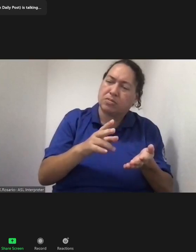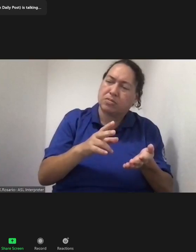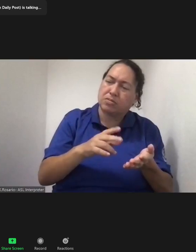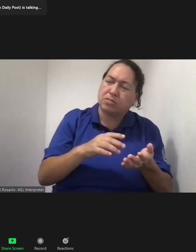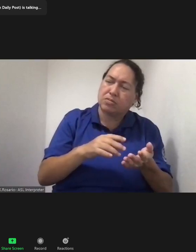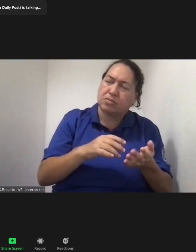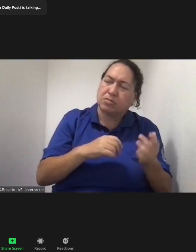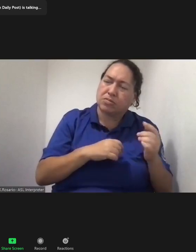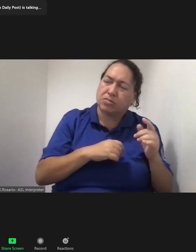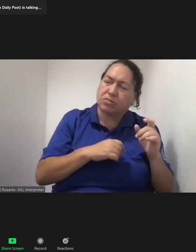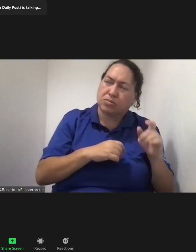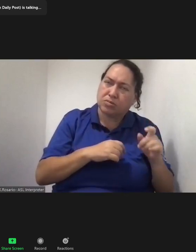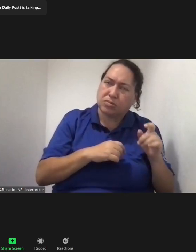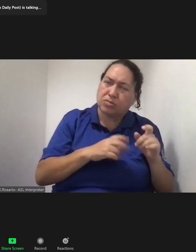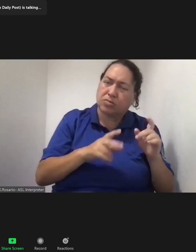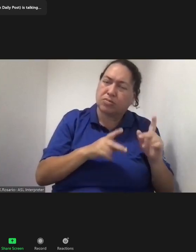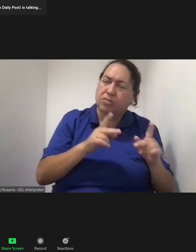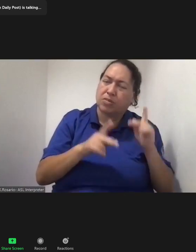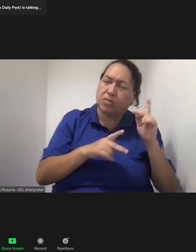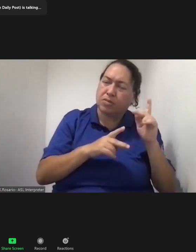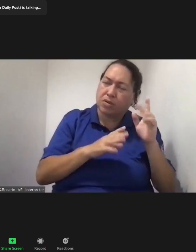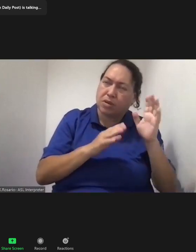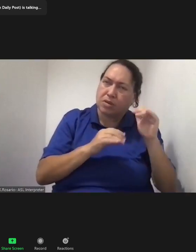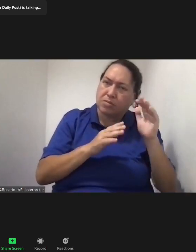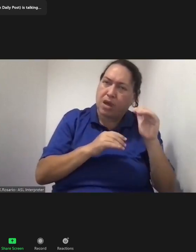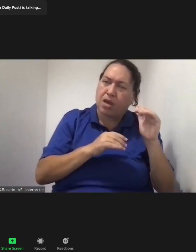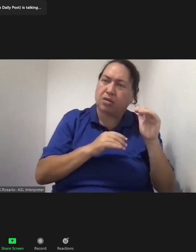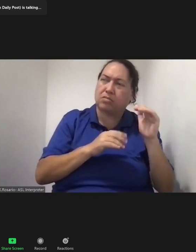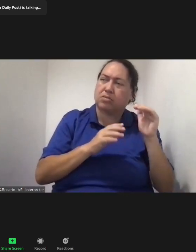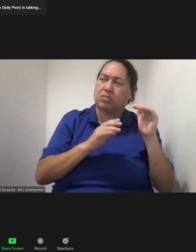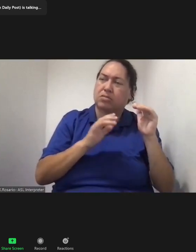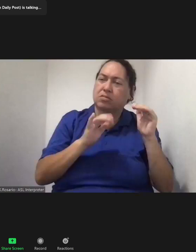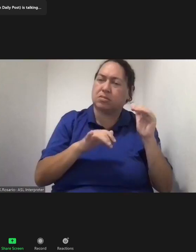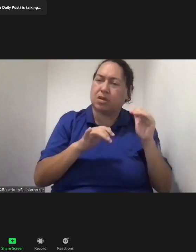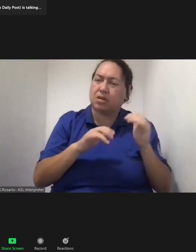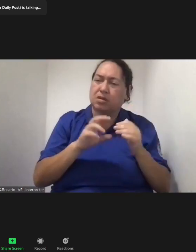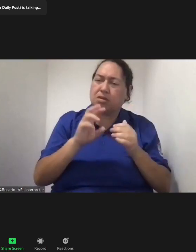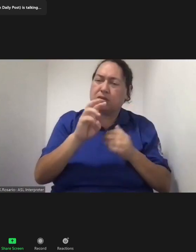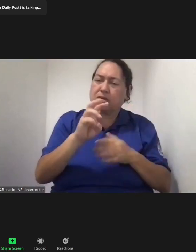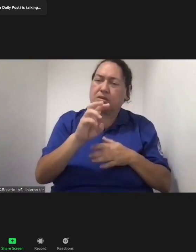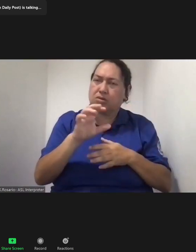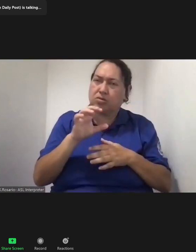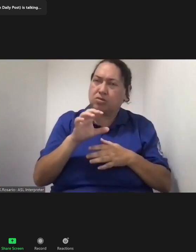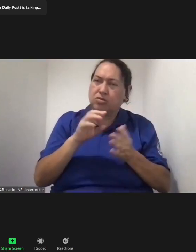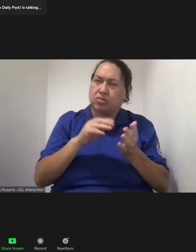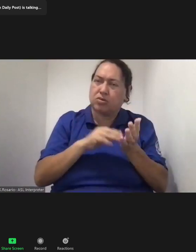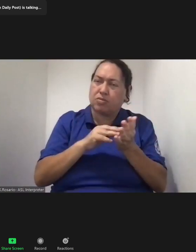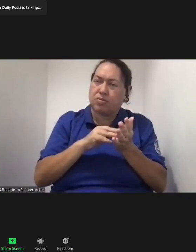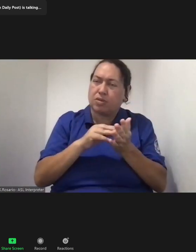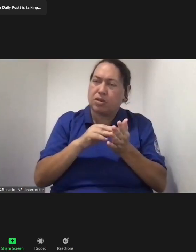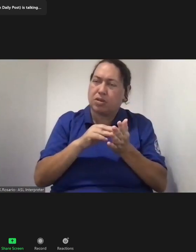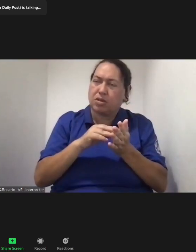should people expect that to also come from the 600 million ARP funds?